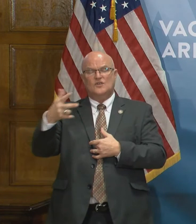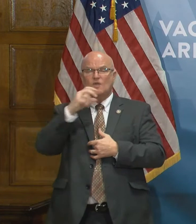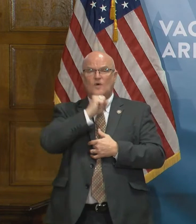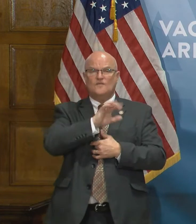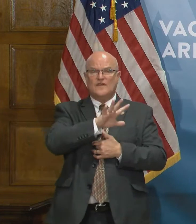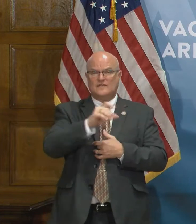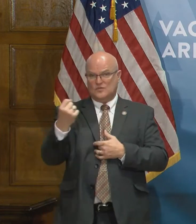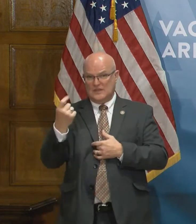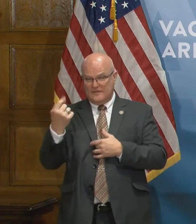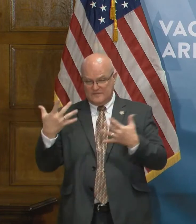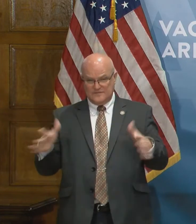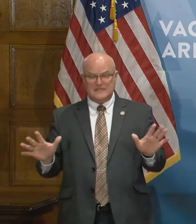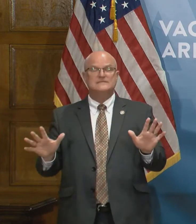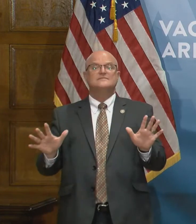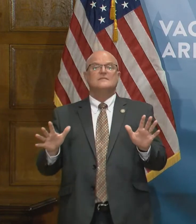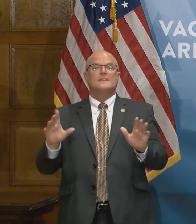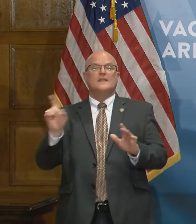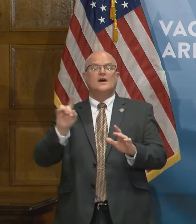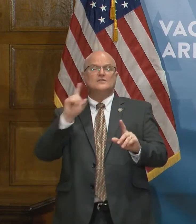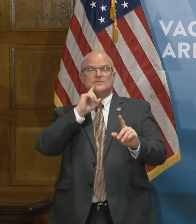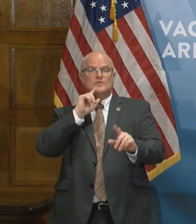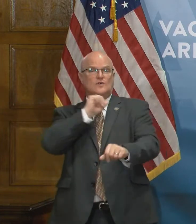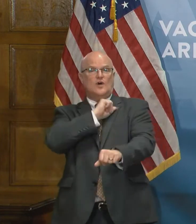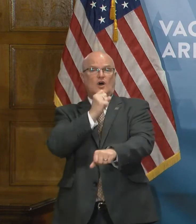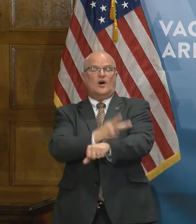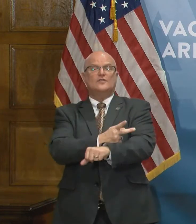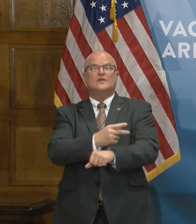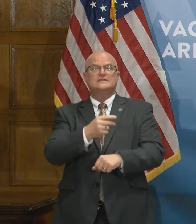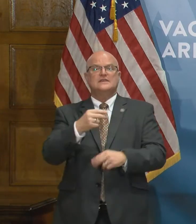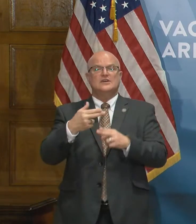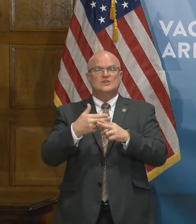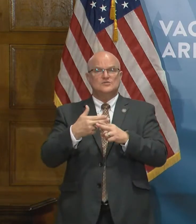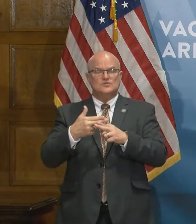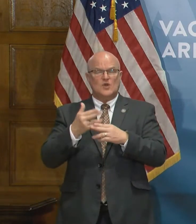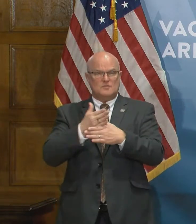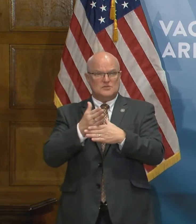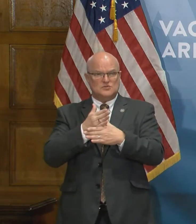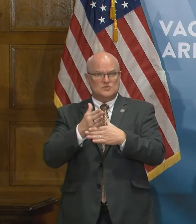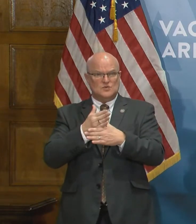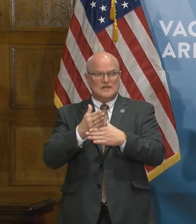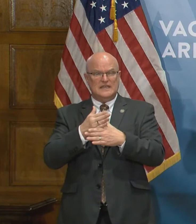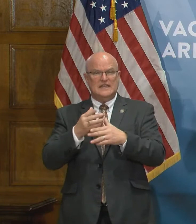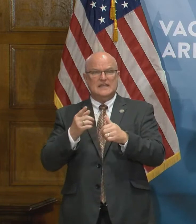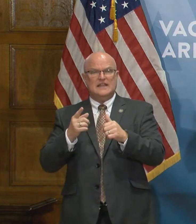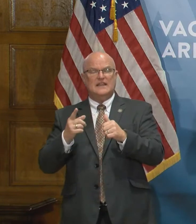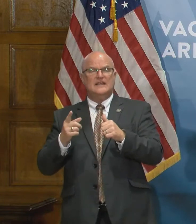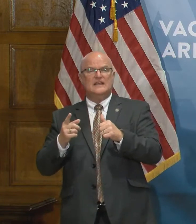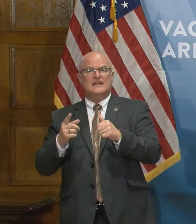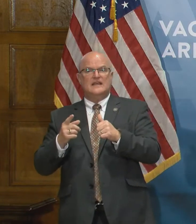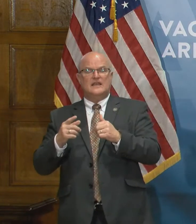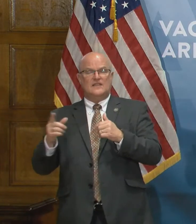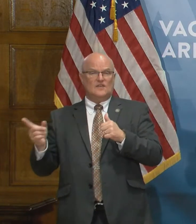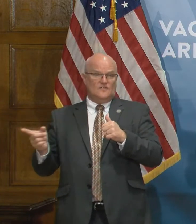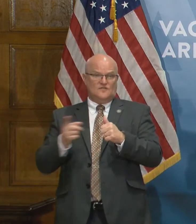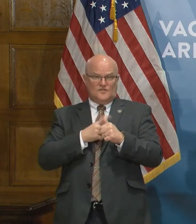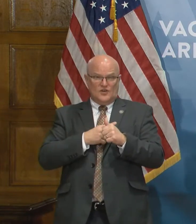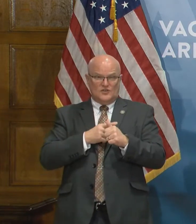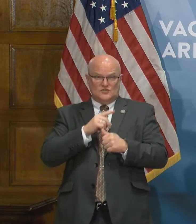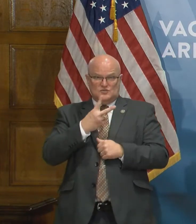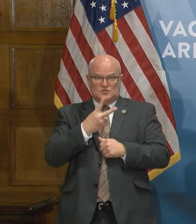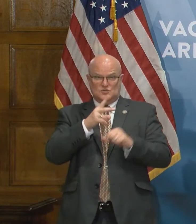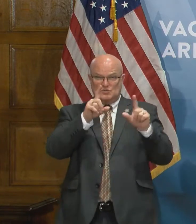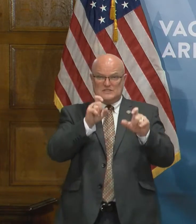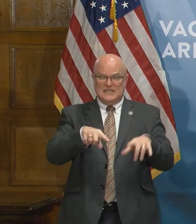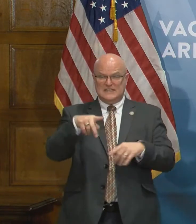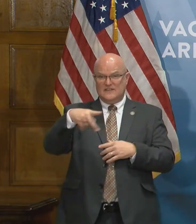11. She's also authorized a shortening of the interval between the primary series of the